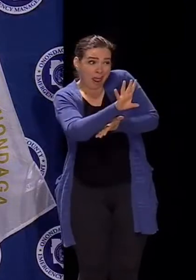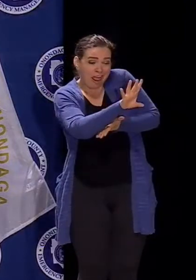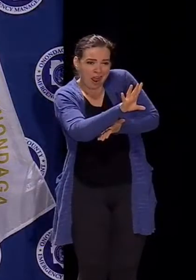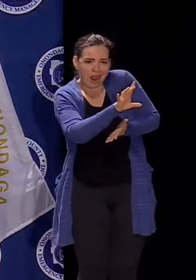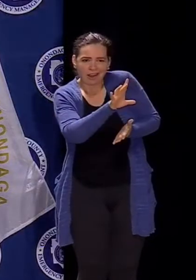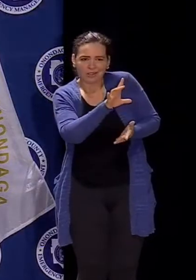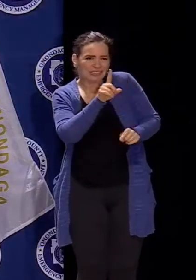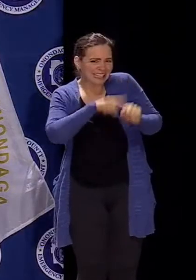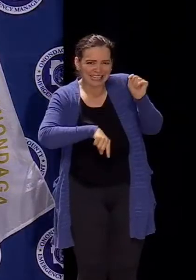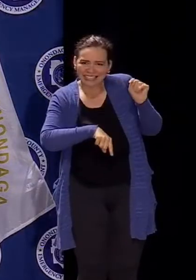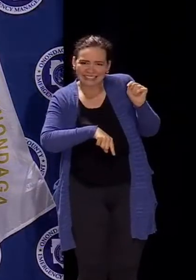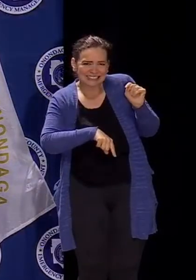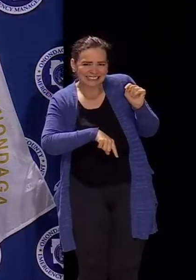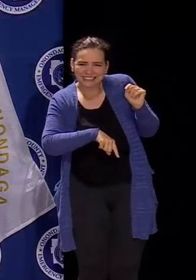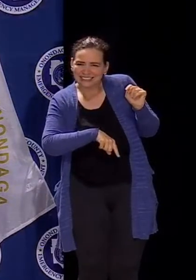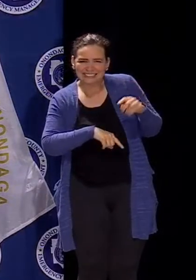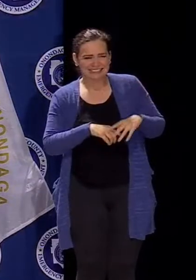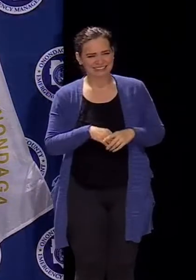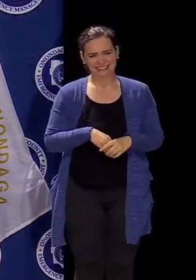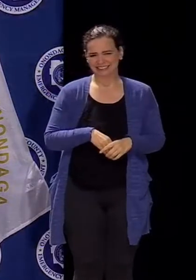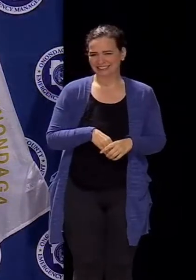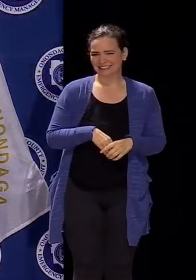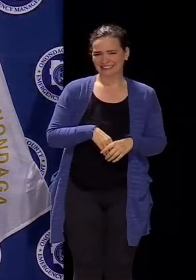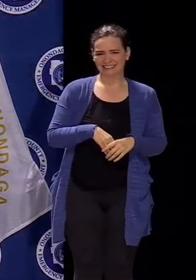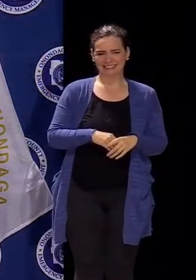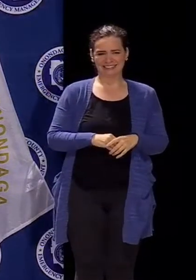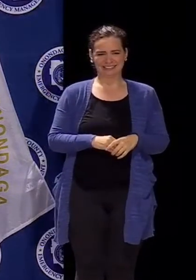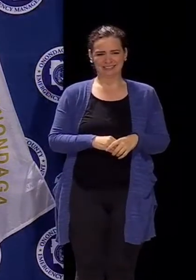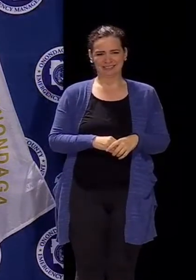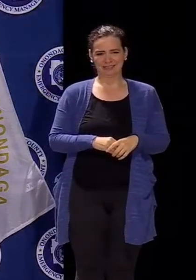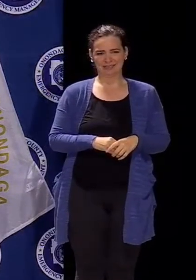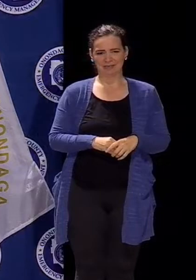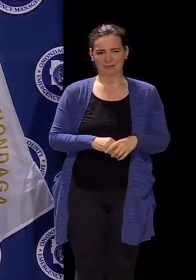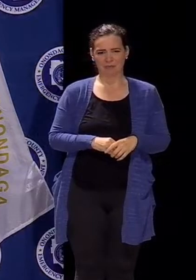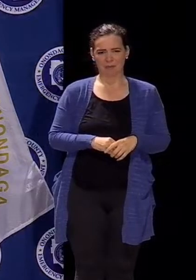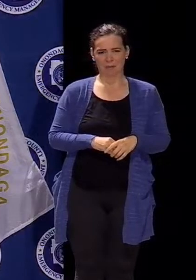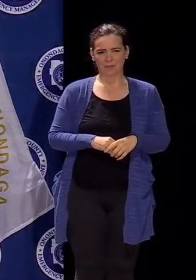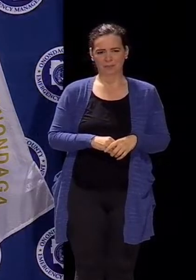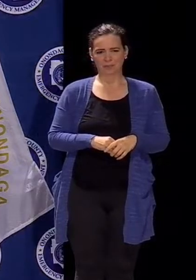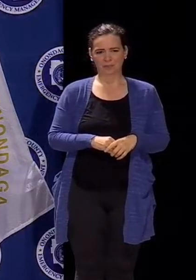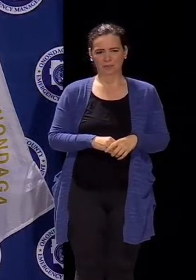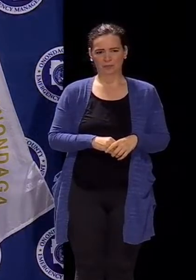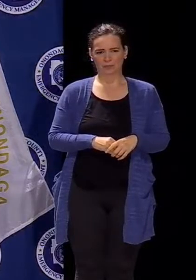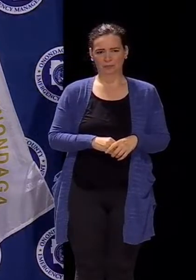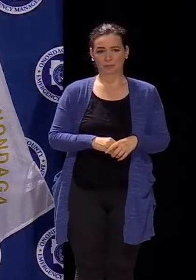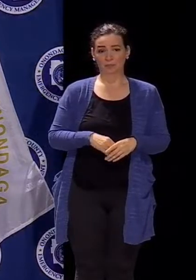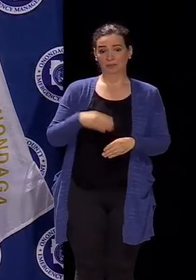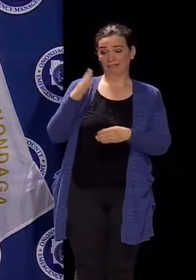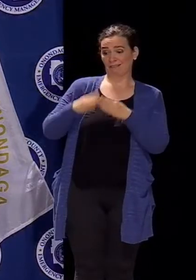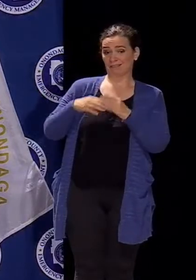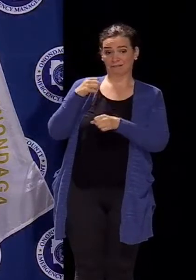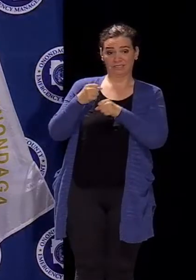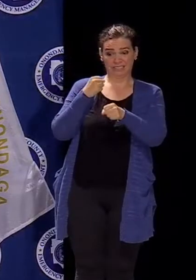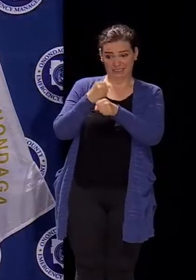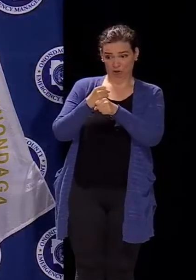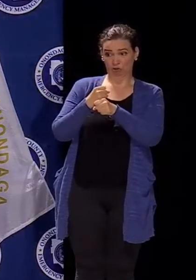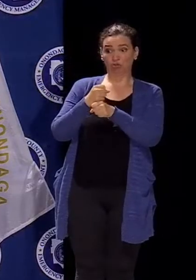lead, and that's what we need out of them. If you're fiscally even by the end of the year, if you balance the budget and